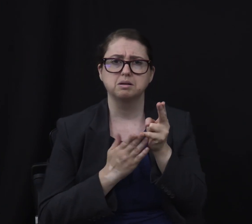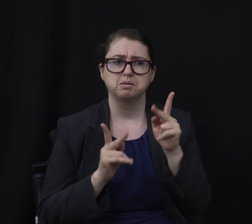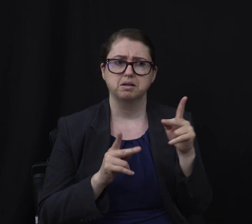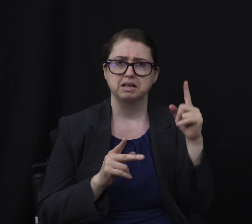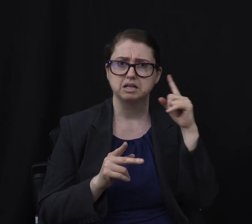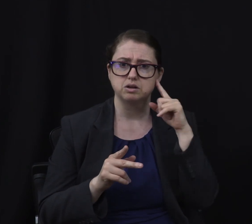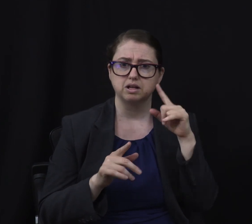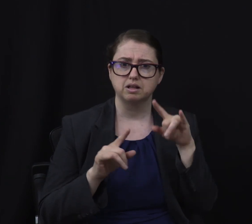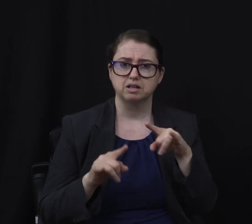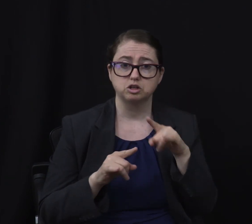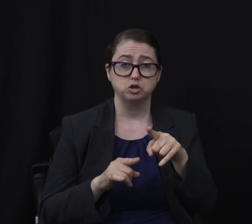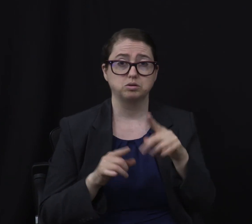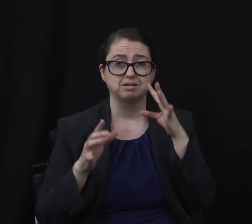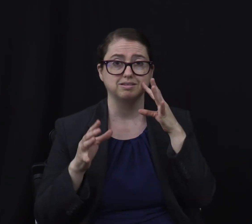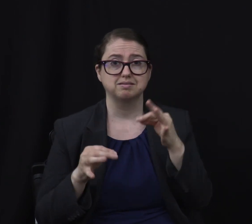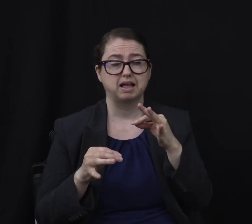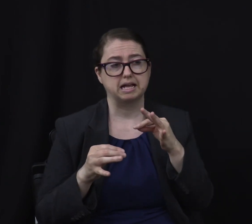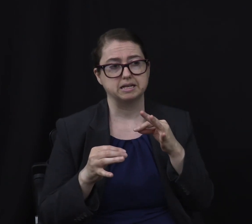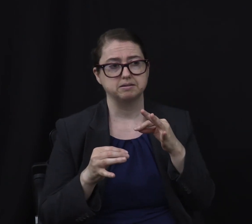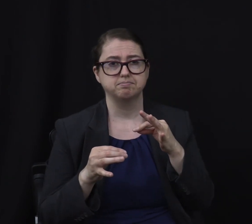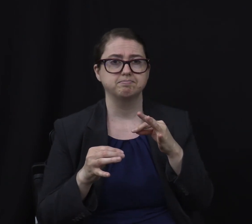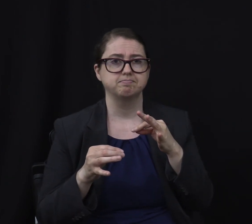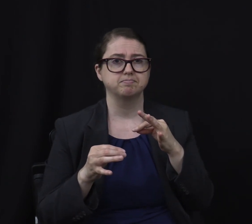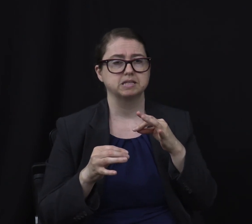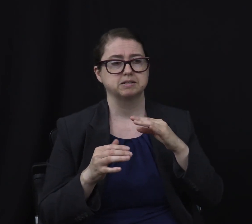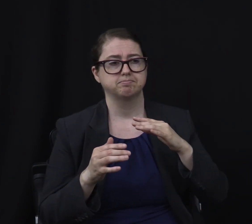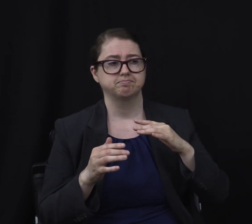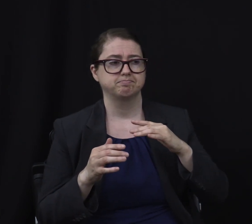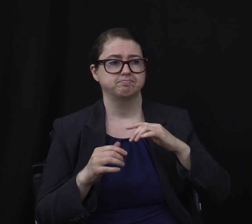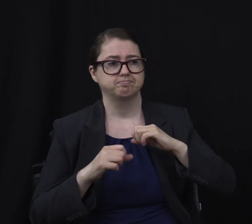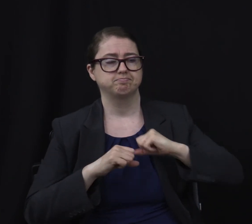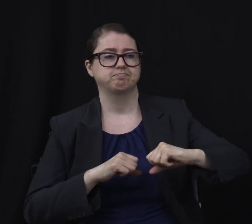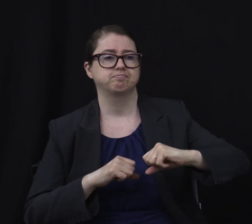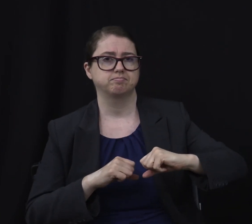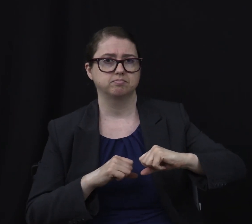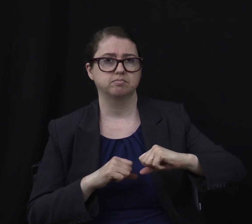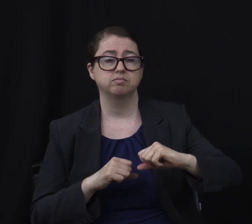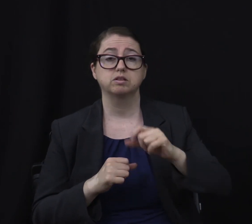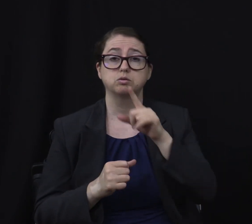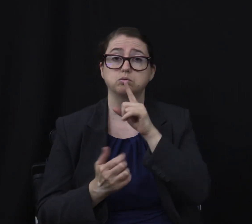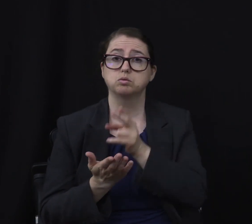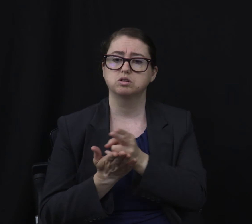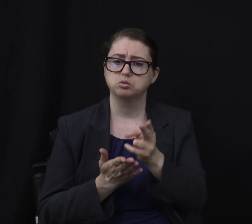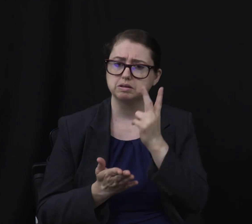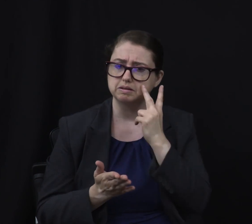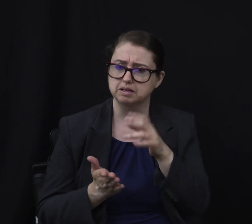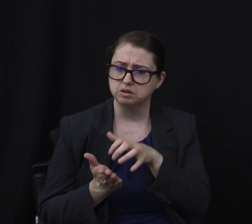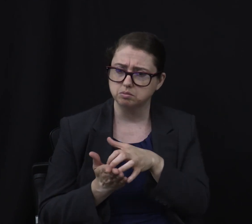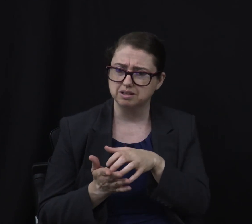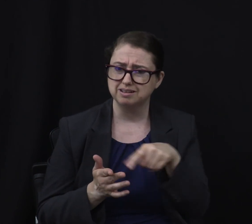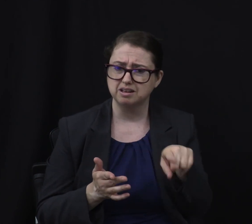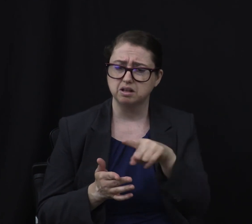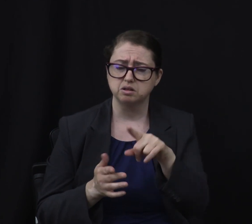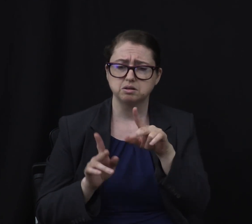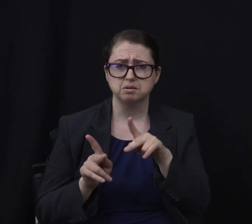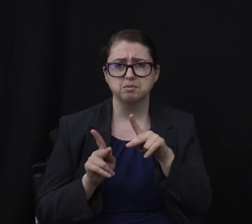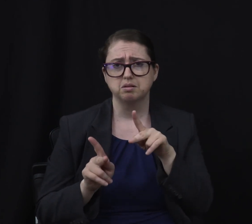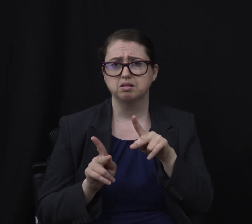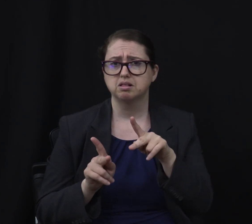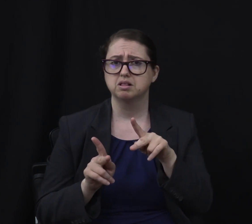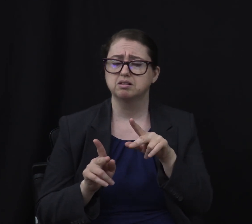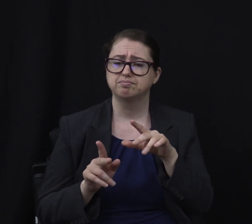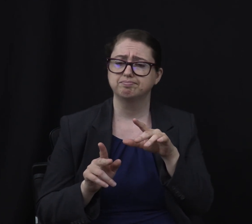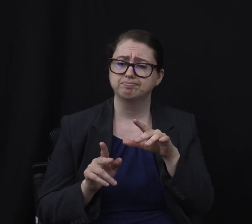stand. True courage is when you see the weak and the misfortunate being abused, and so you take a